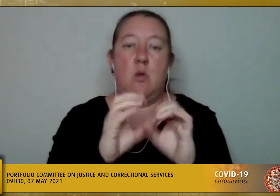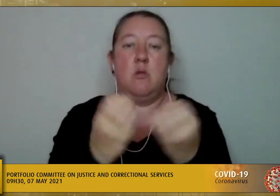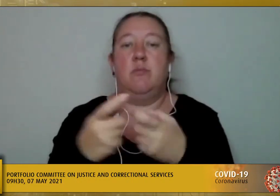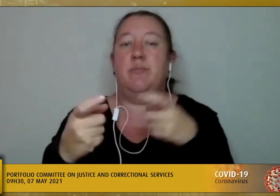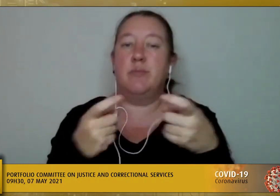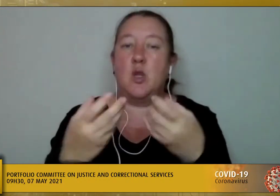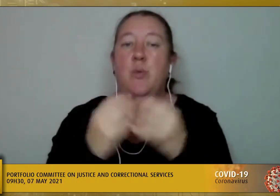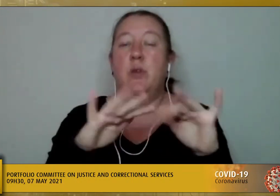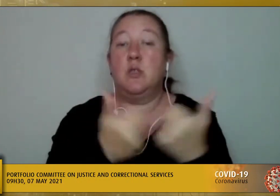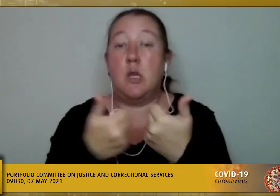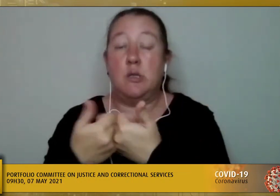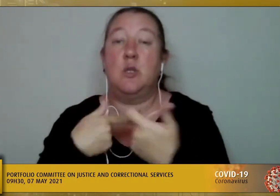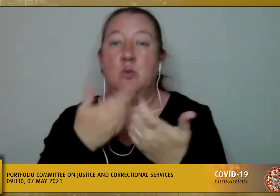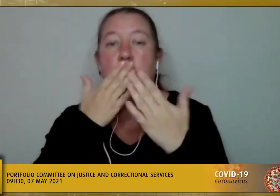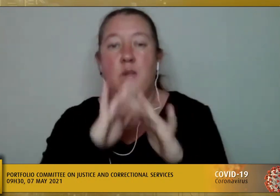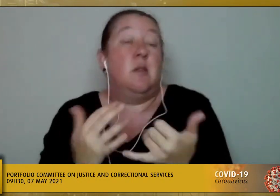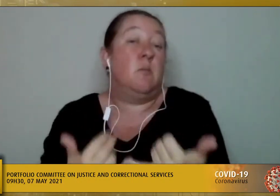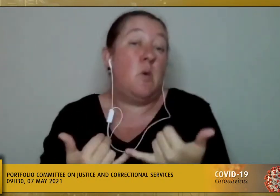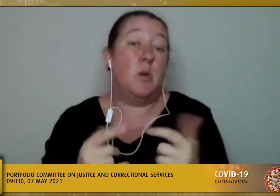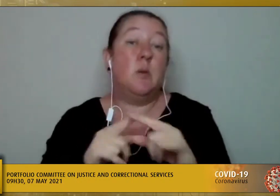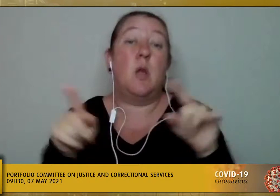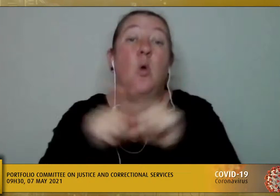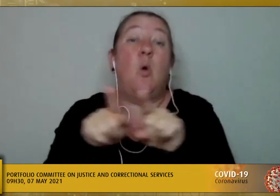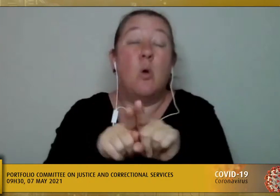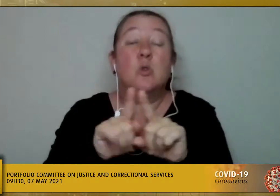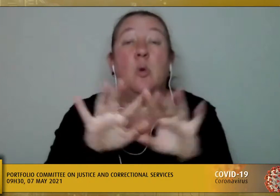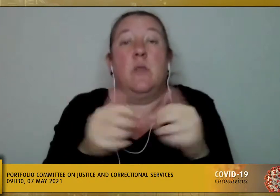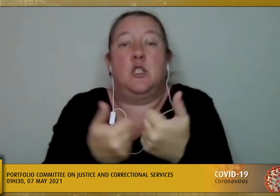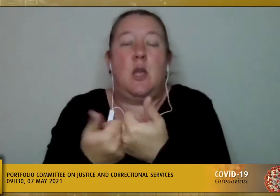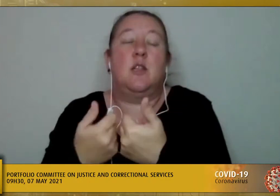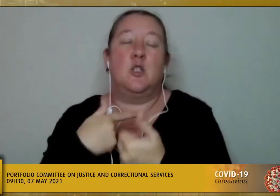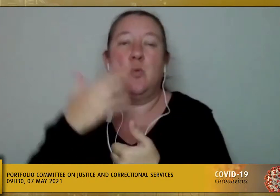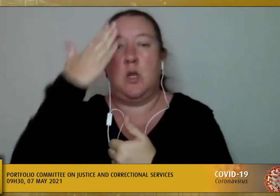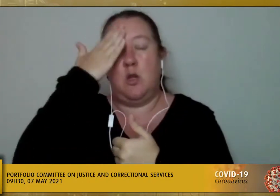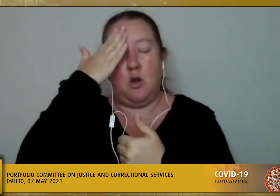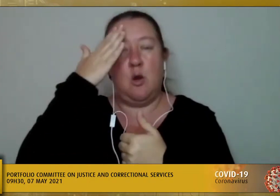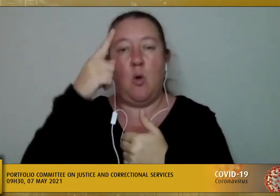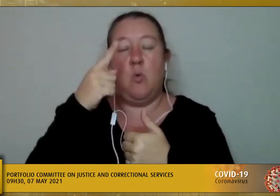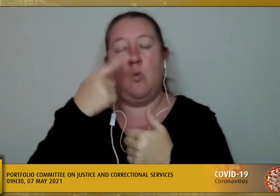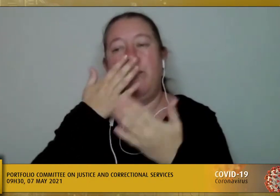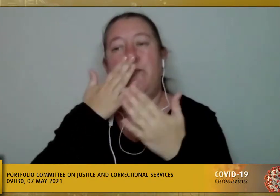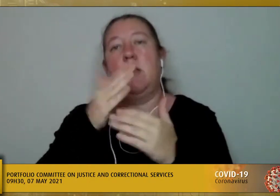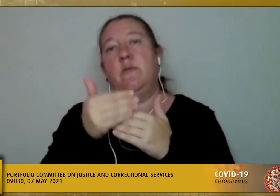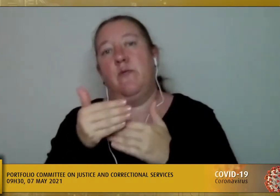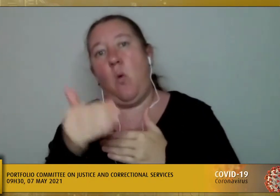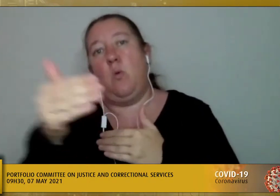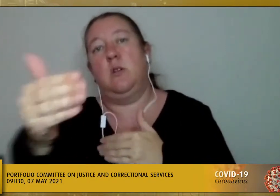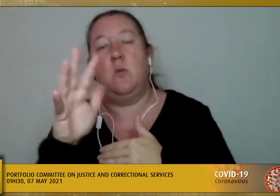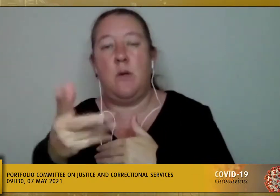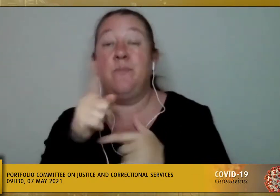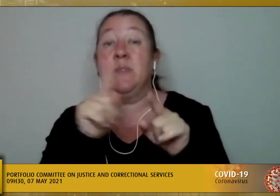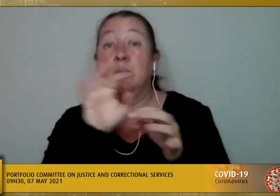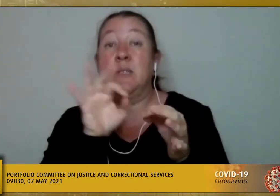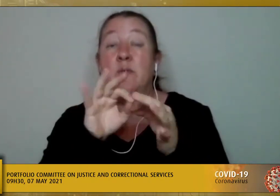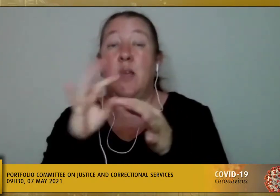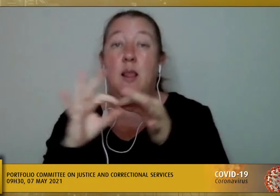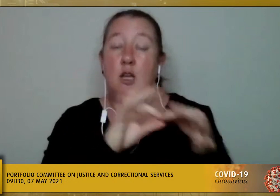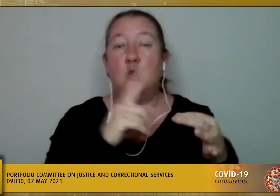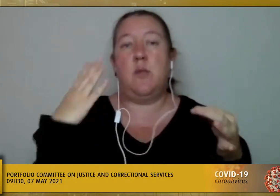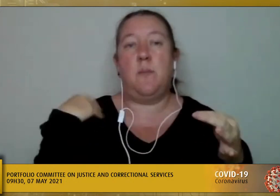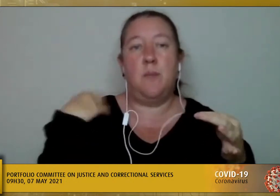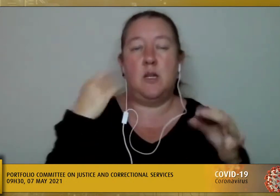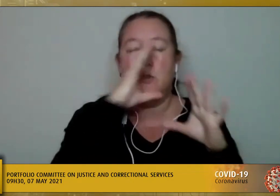with the challenges that we face at the moment but also the challenges we know we're going to face moving forward and that's particularly linked to The Minister's focus on